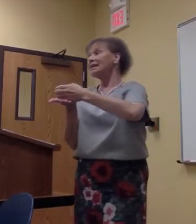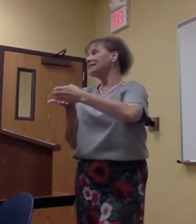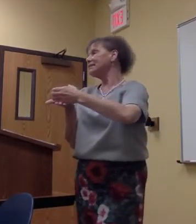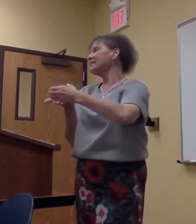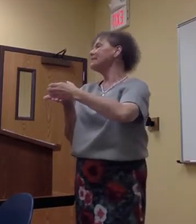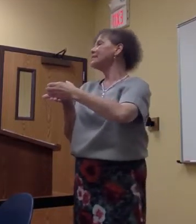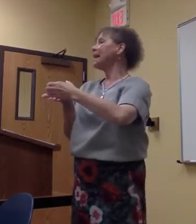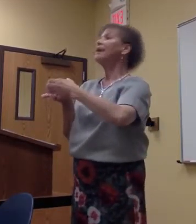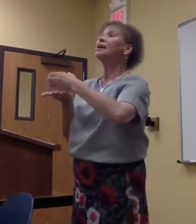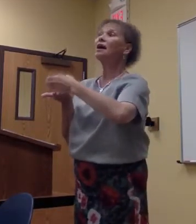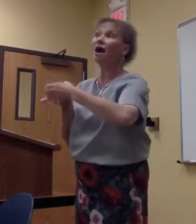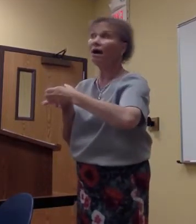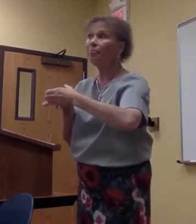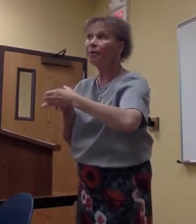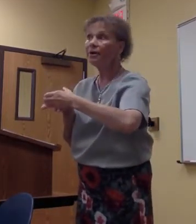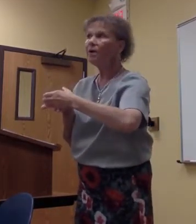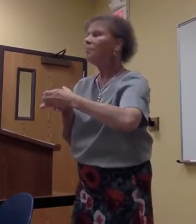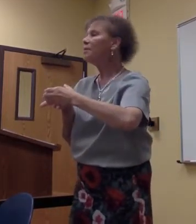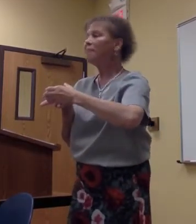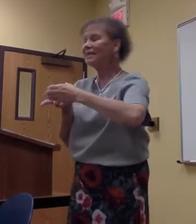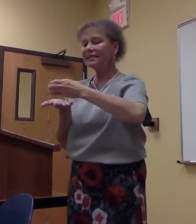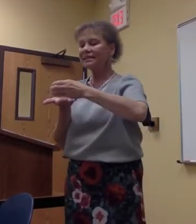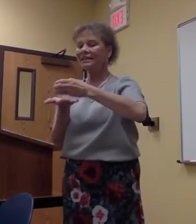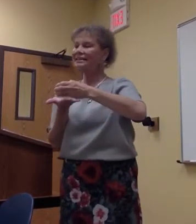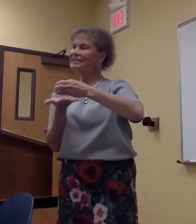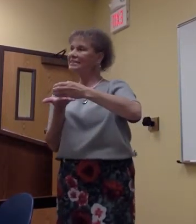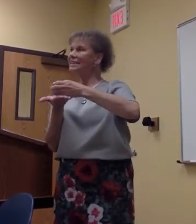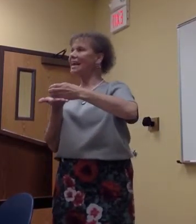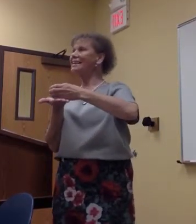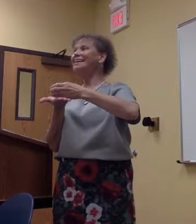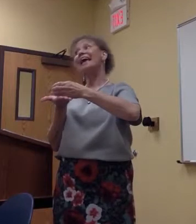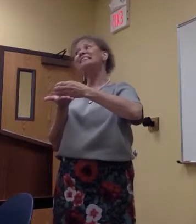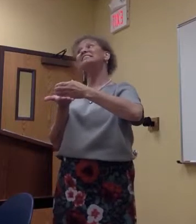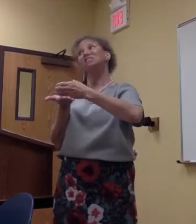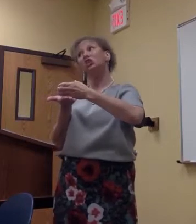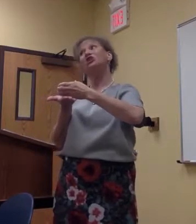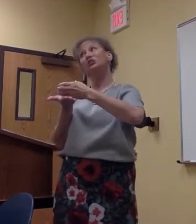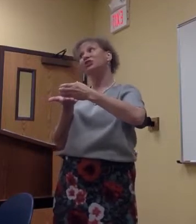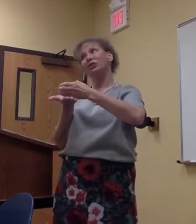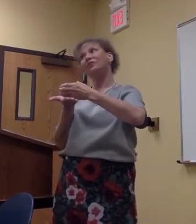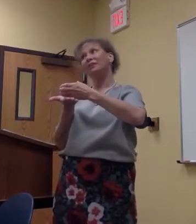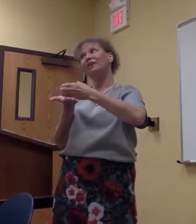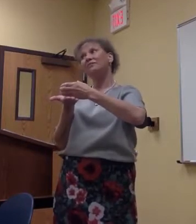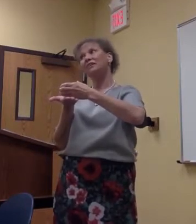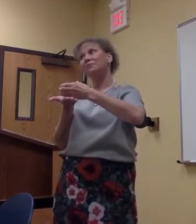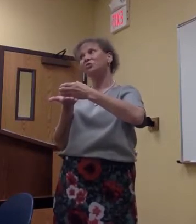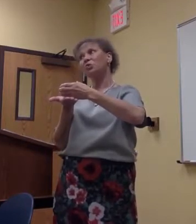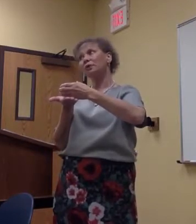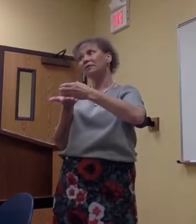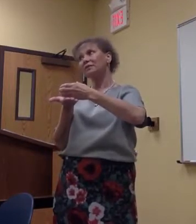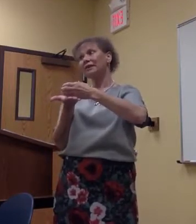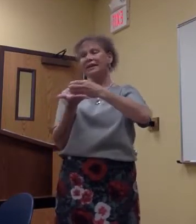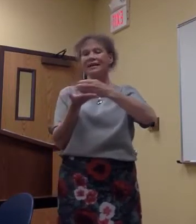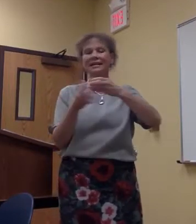can indicate cup, but basically it's indicating a cylinder of some sort. It is